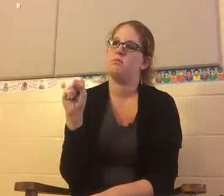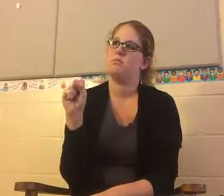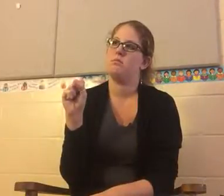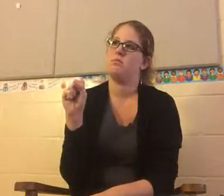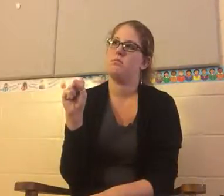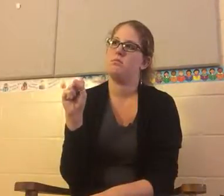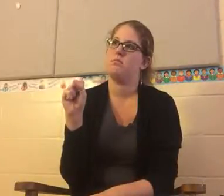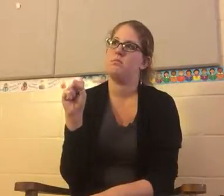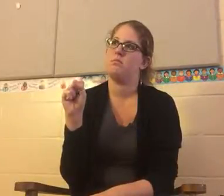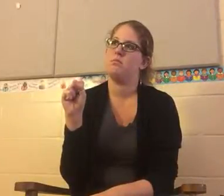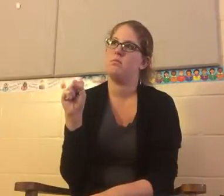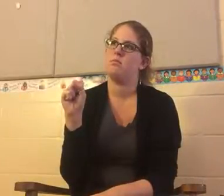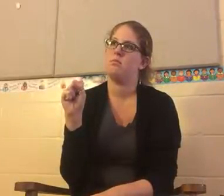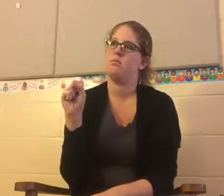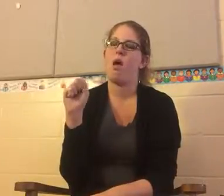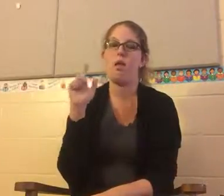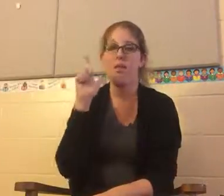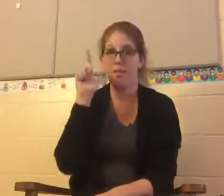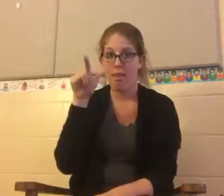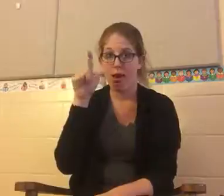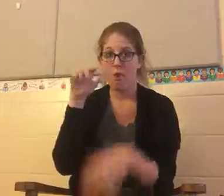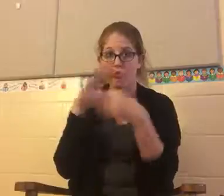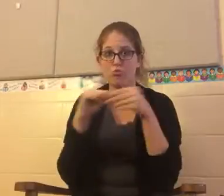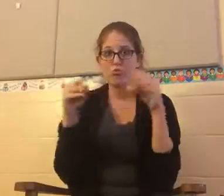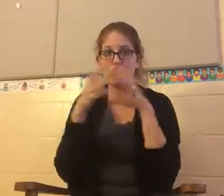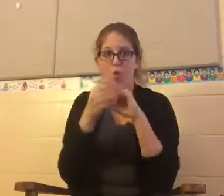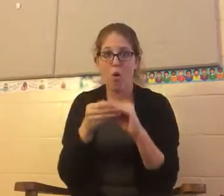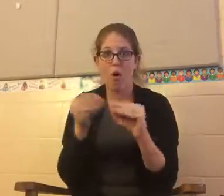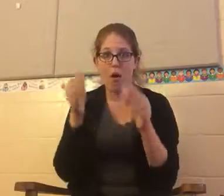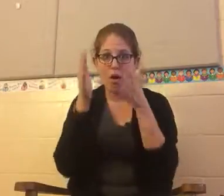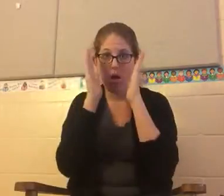In a later read aloud, you will learn the amazing true story about real men on the moon.